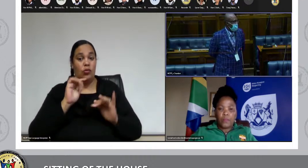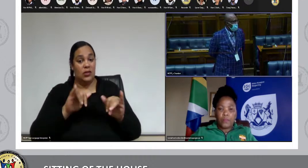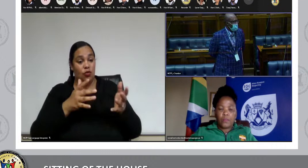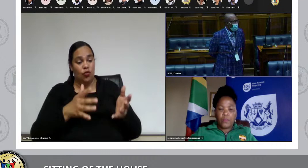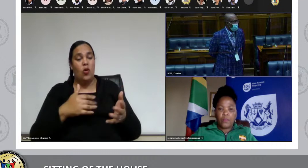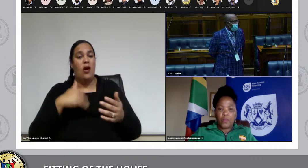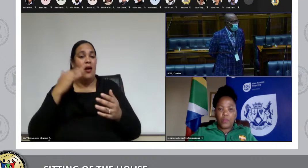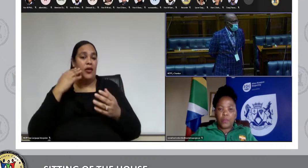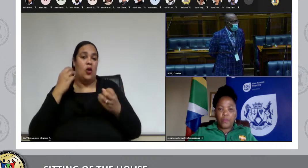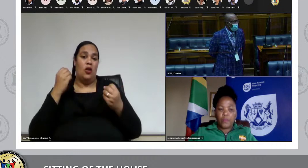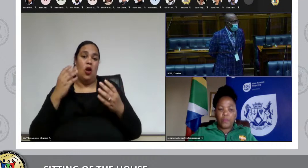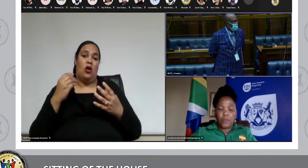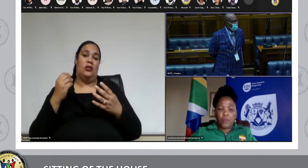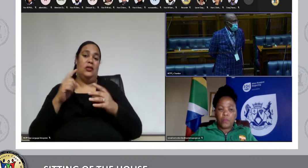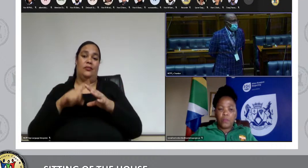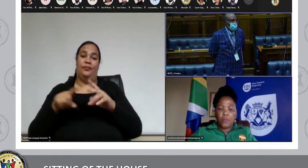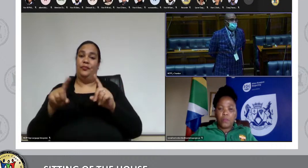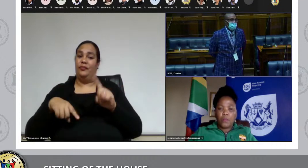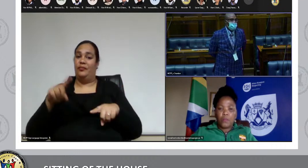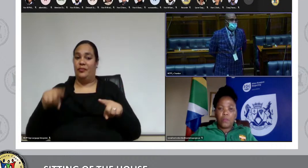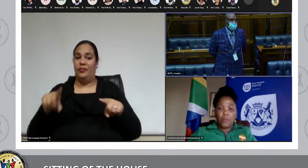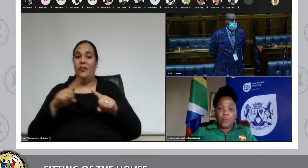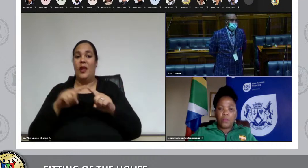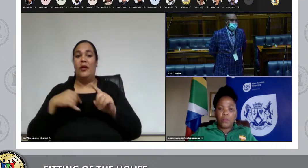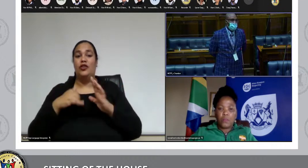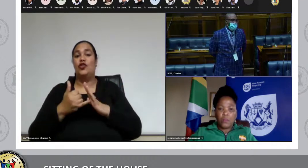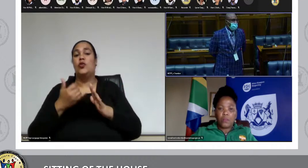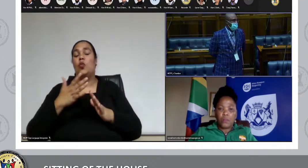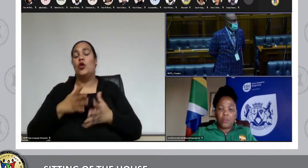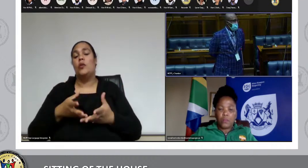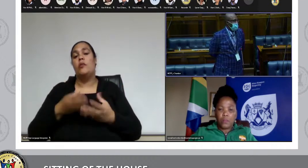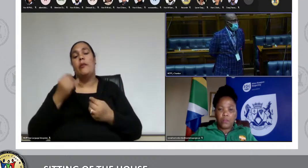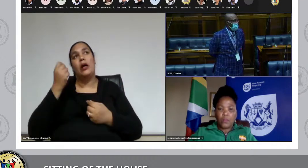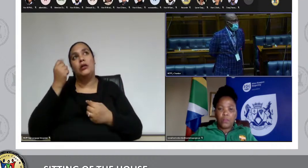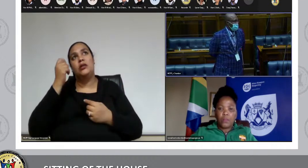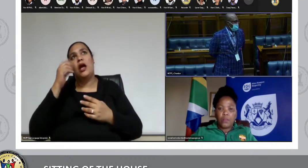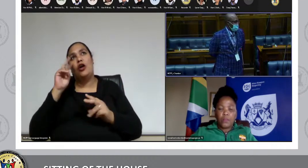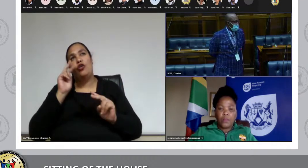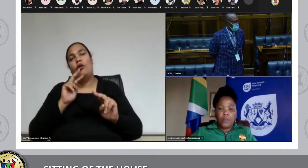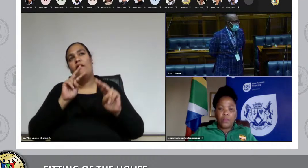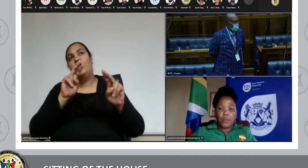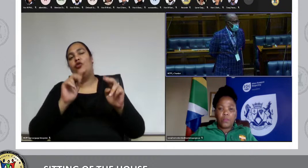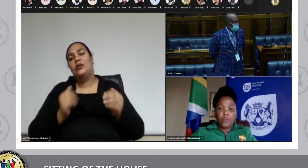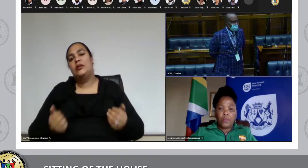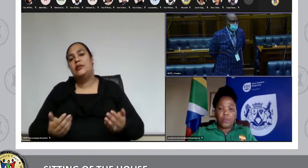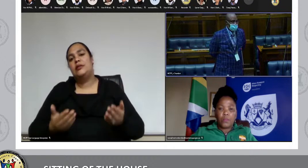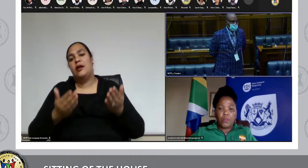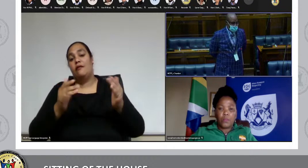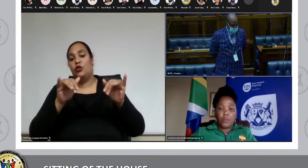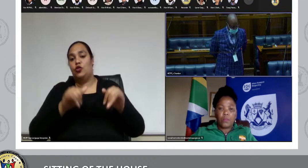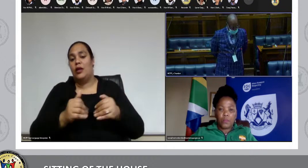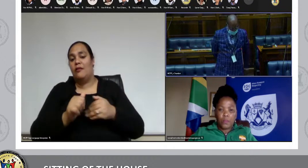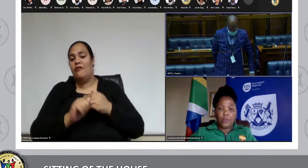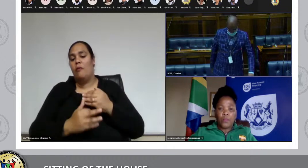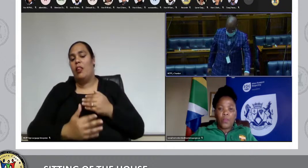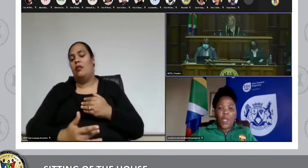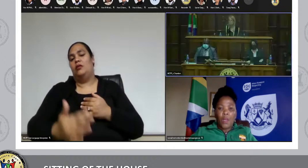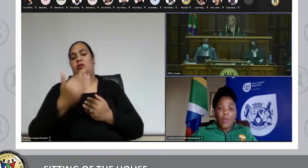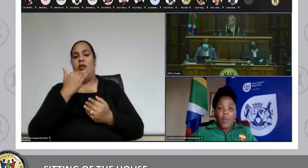know that we're dealing with tight budgets, etc. Just want to get an understanding how do you envision this service to stay over the next few months? Thank